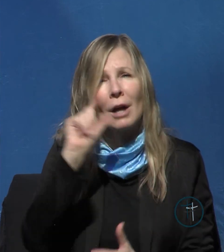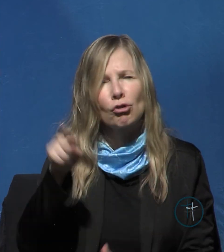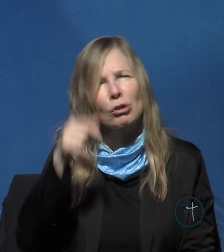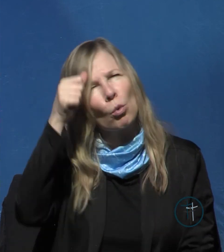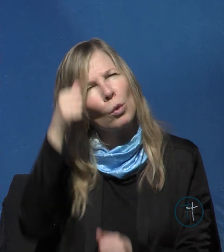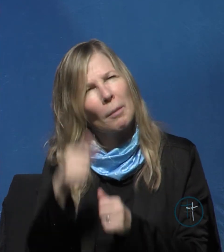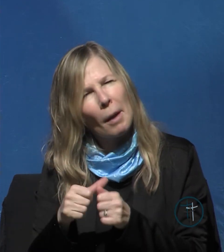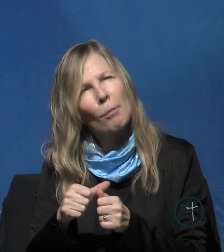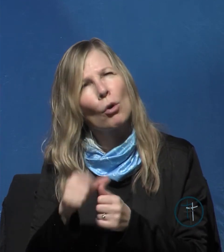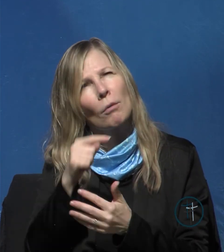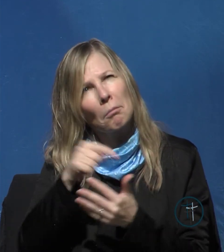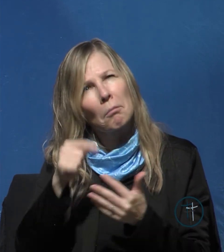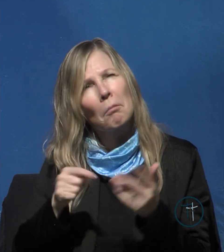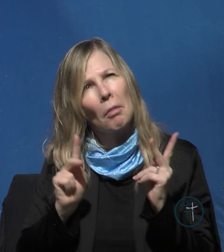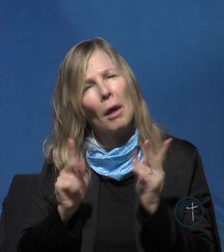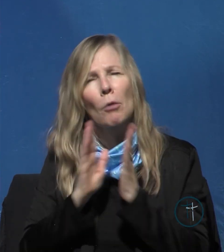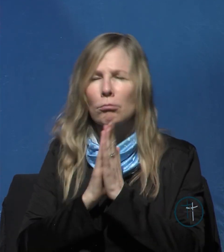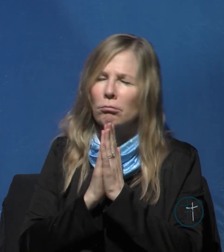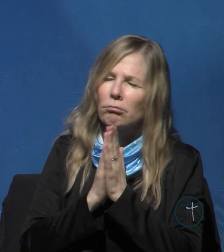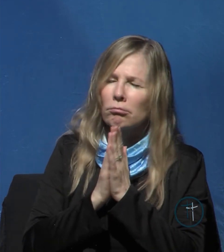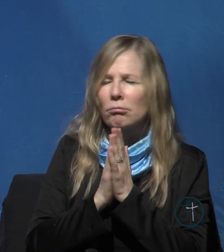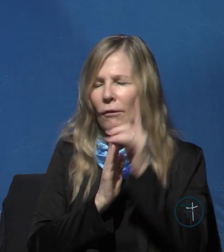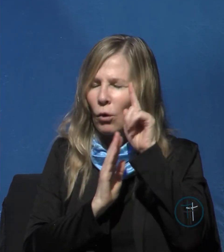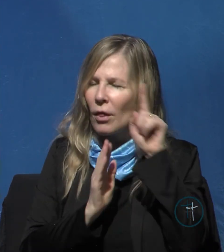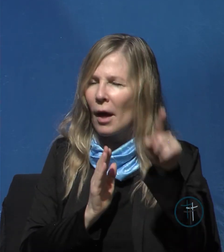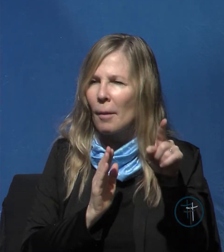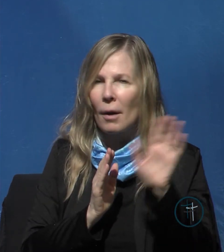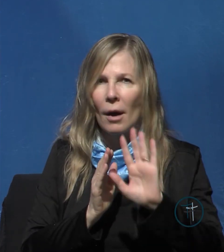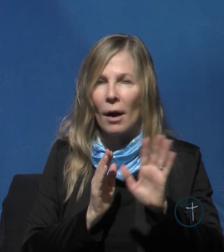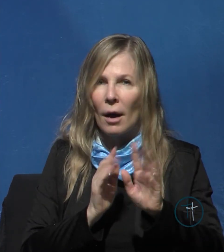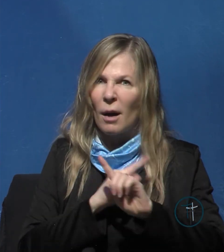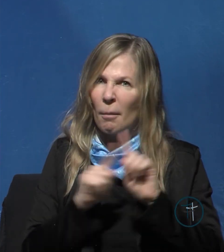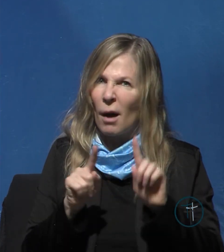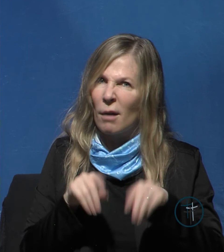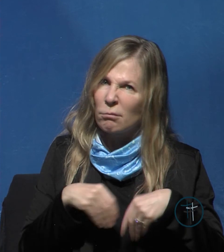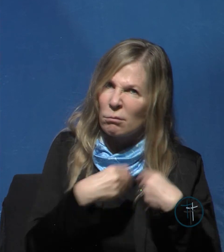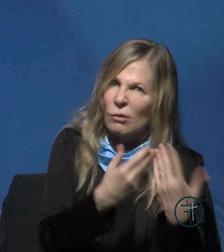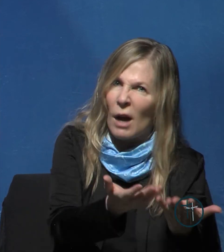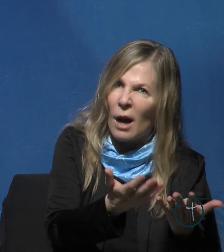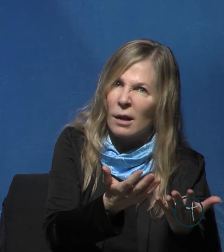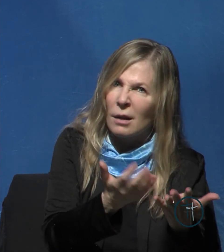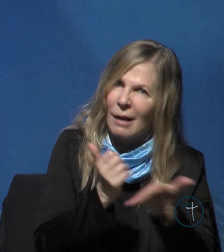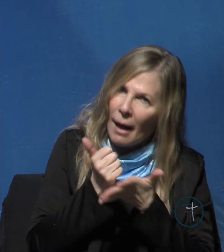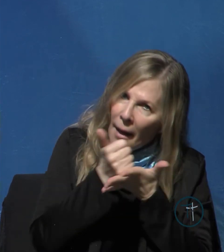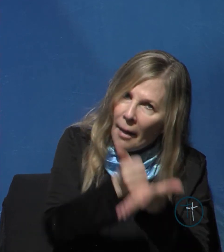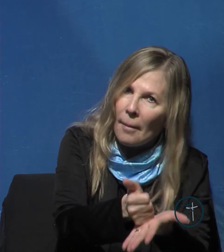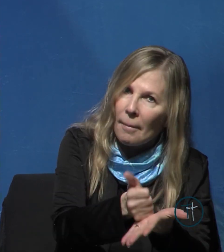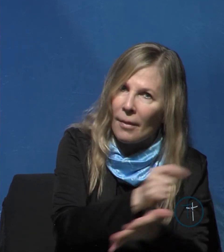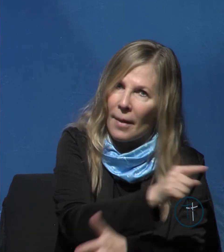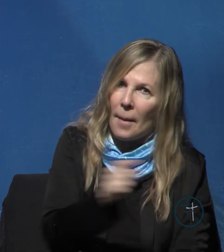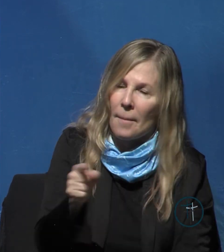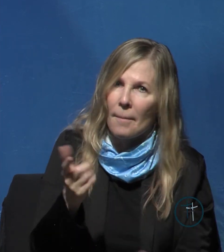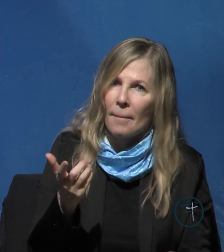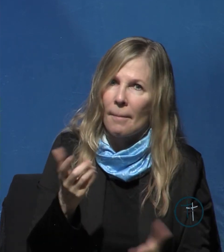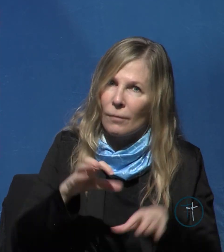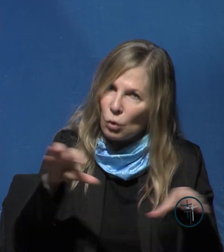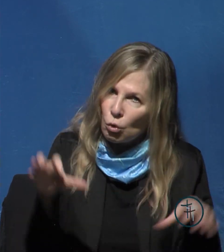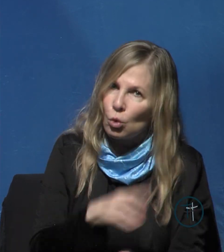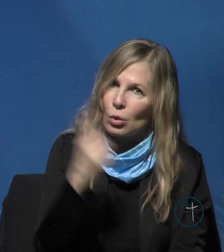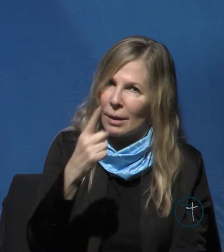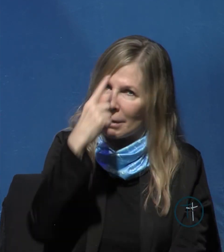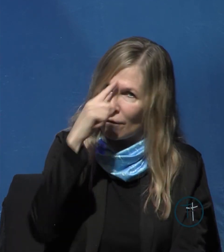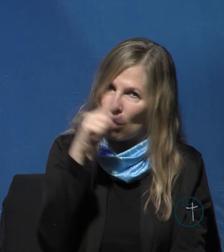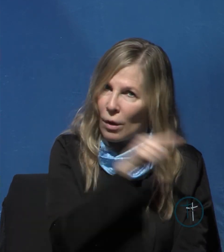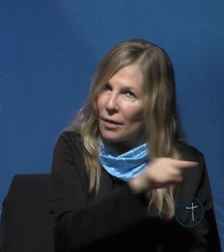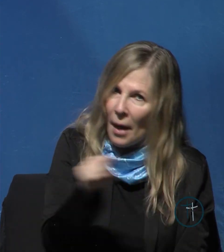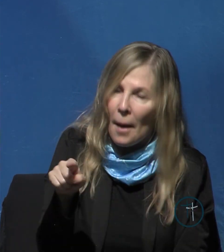people you know in Christ who put in prison for their faith. It's saying, help them. Do something